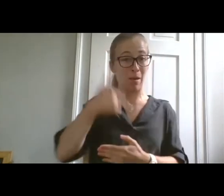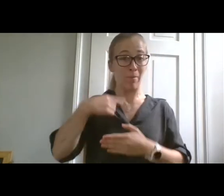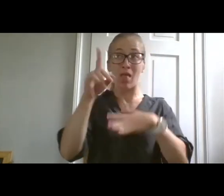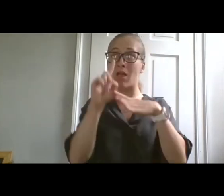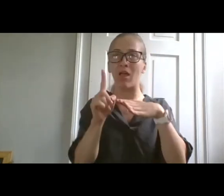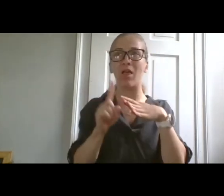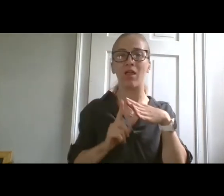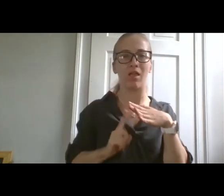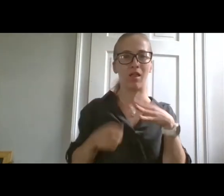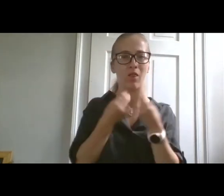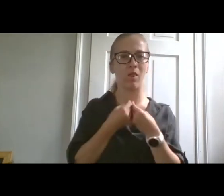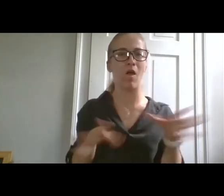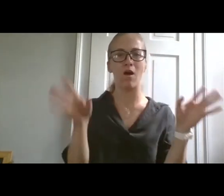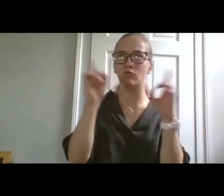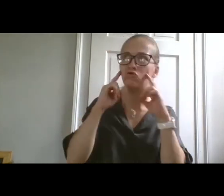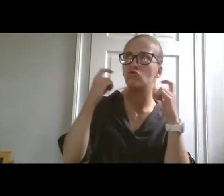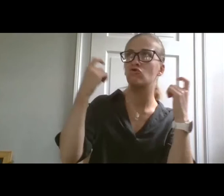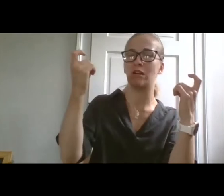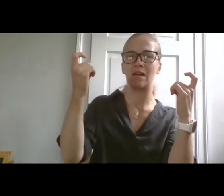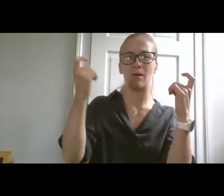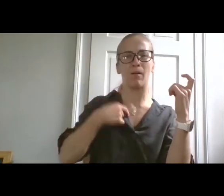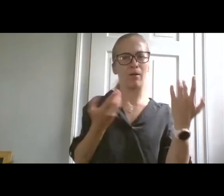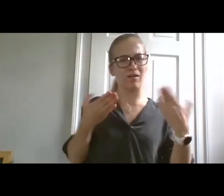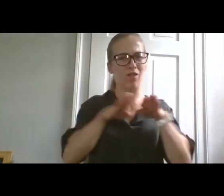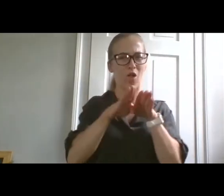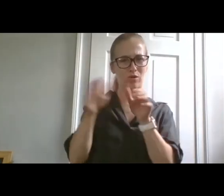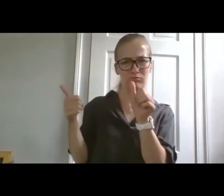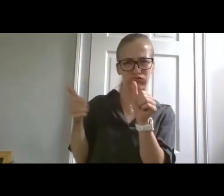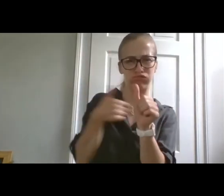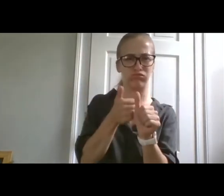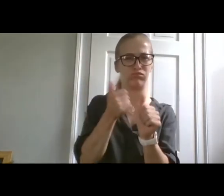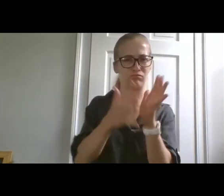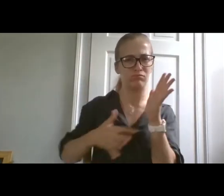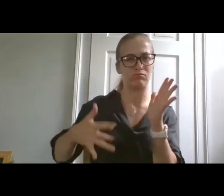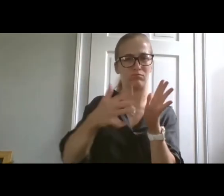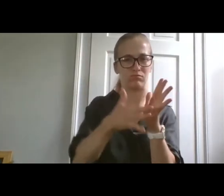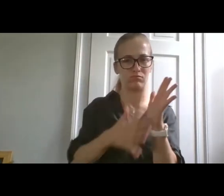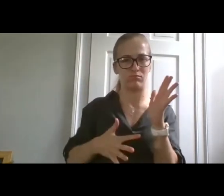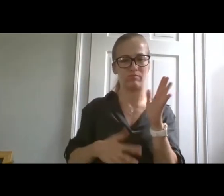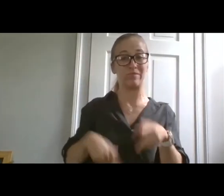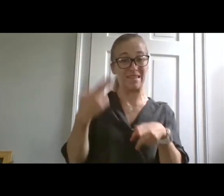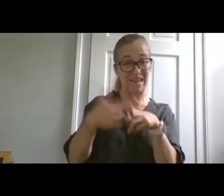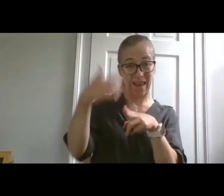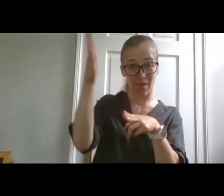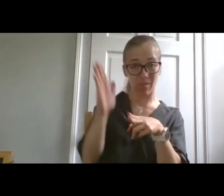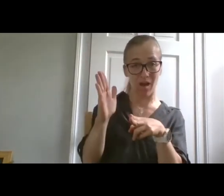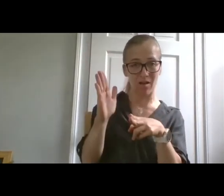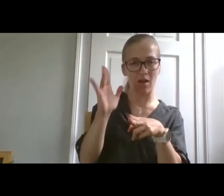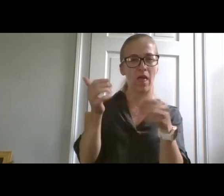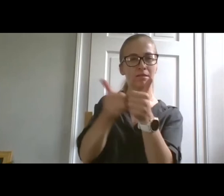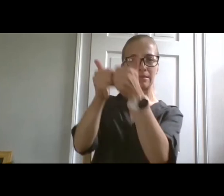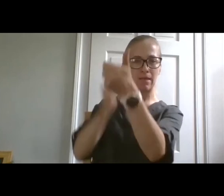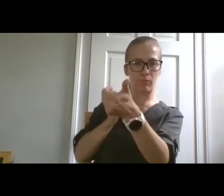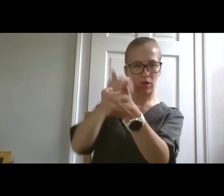and dreaming, I close up some distance every now and then. To name God is to be separate from